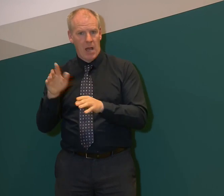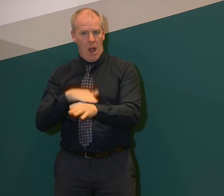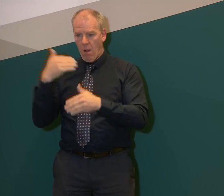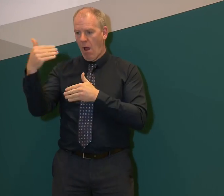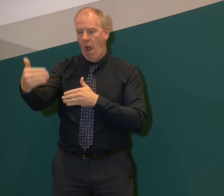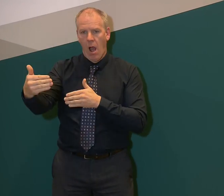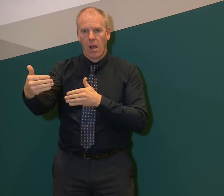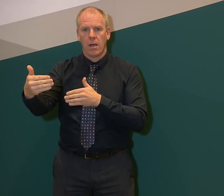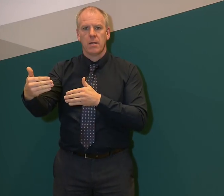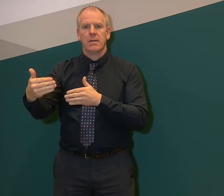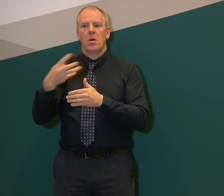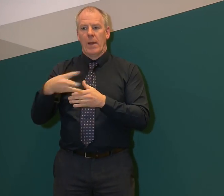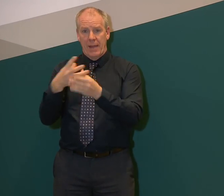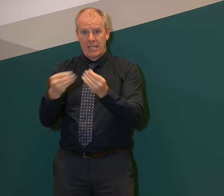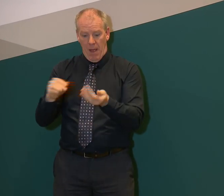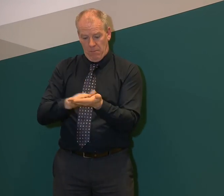takes before they expire on the slide?